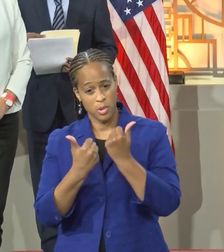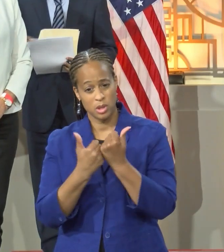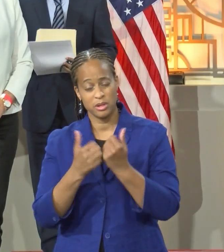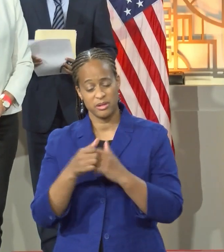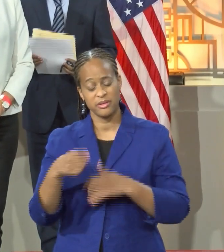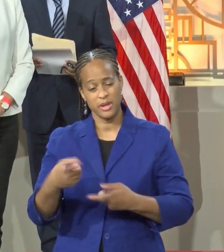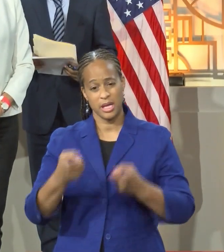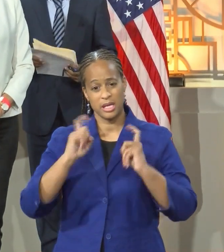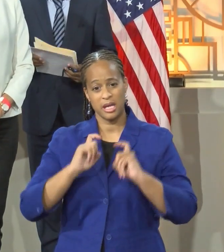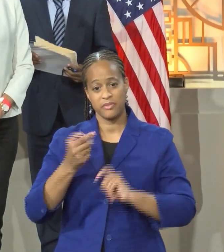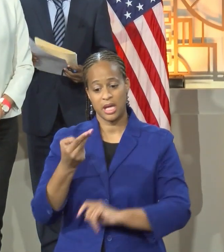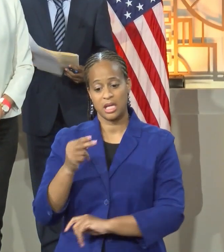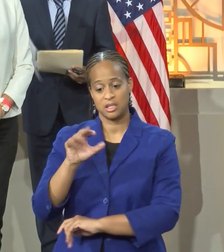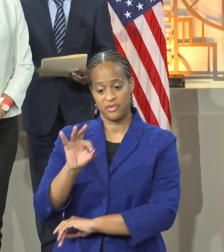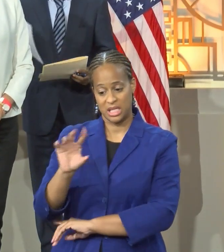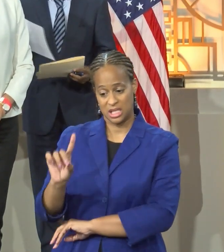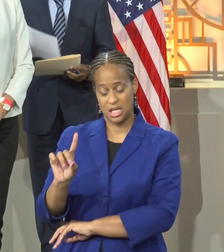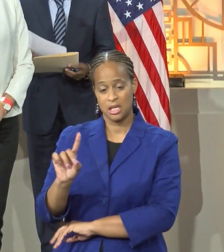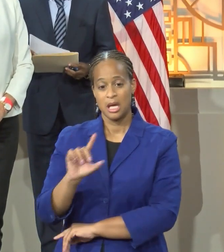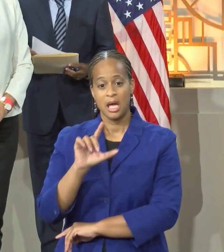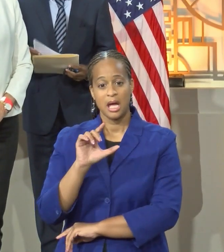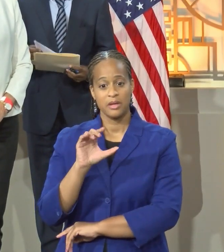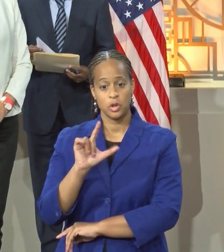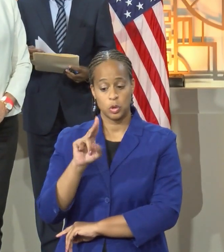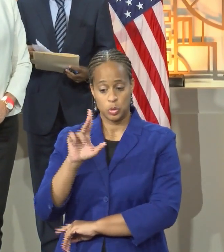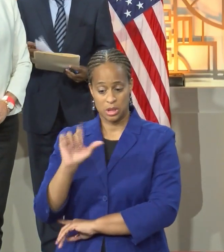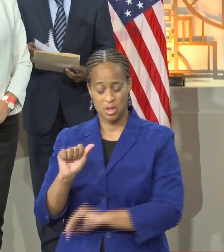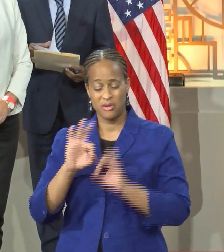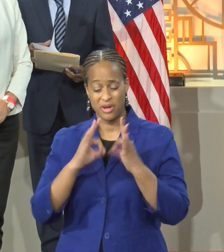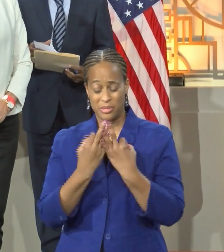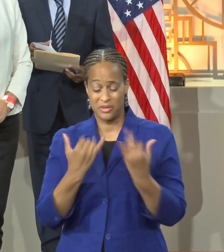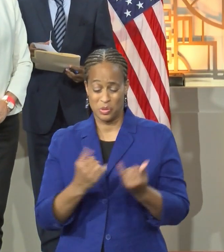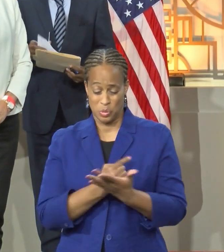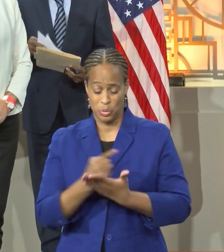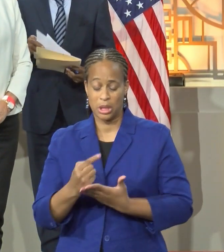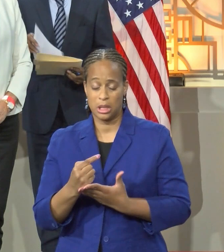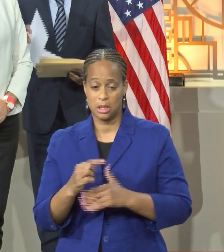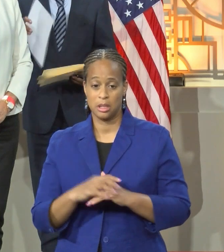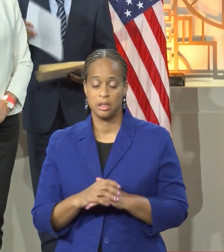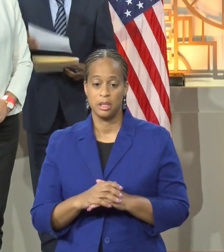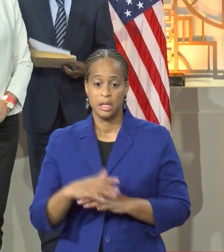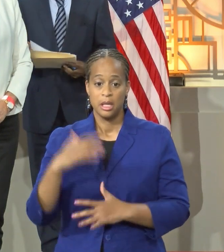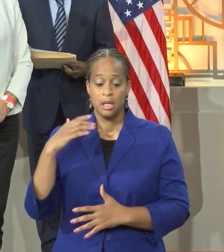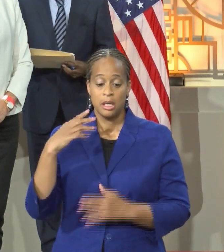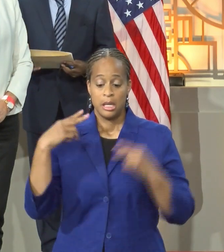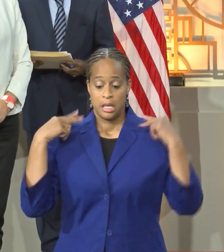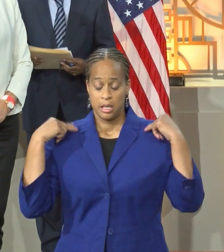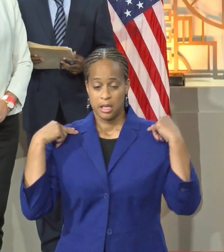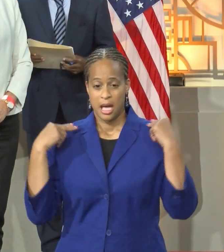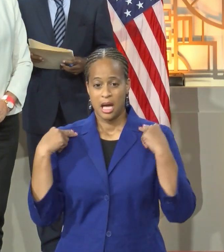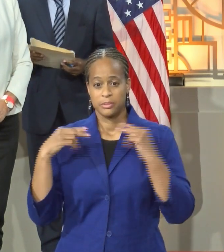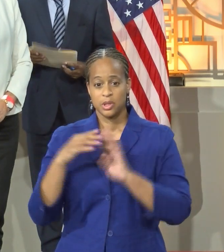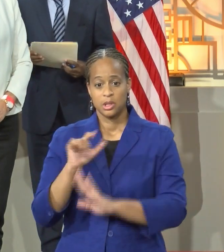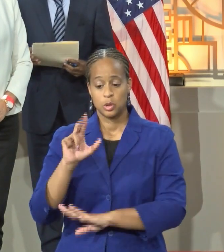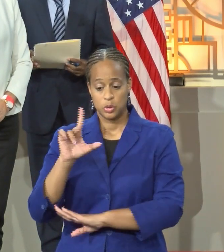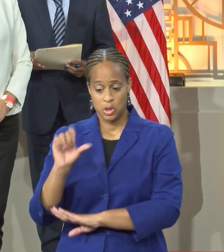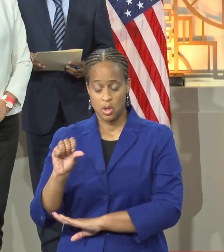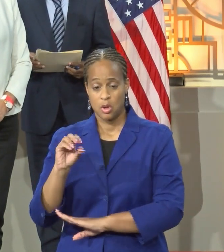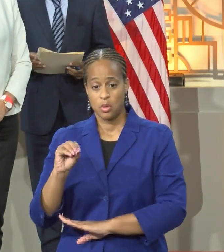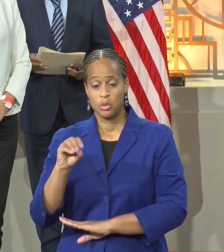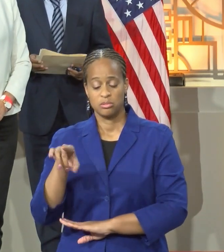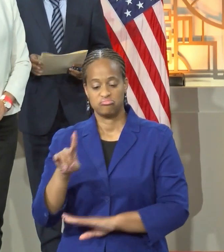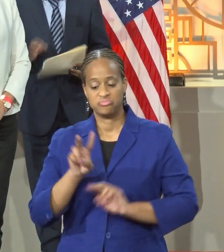they gave the Houston Fire Department and the Lucio family. This week, we laid Captain Leroy Lucio to rest in his hometown of San